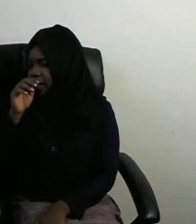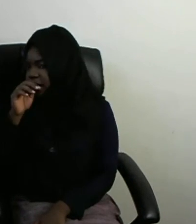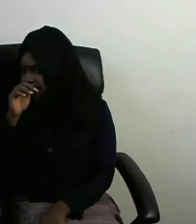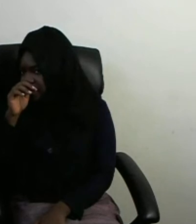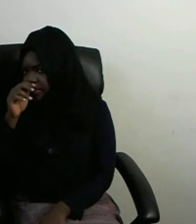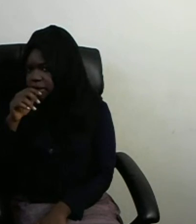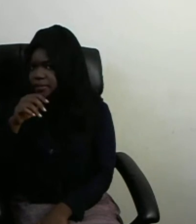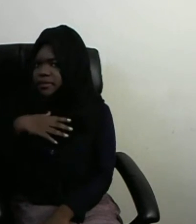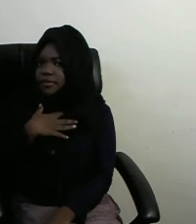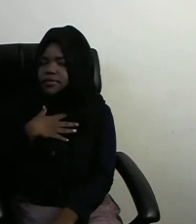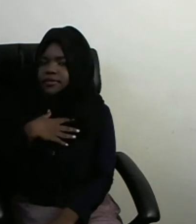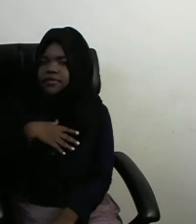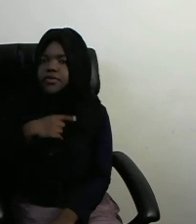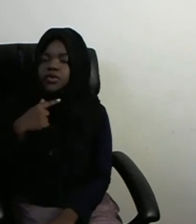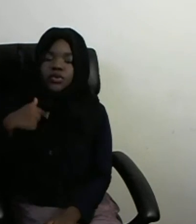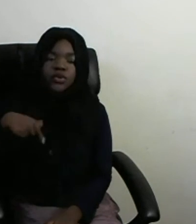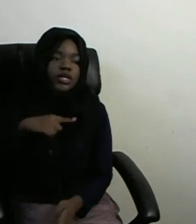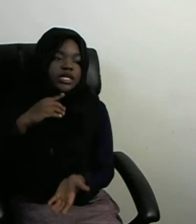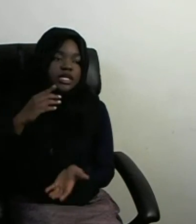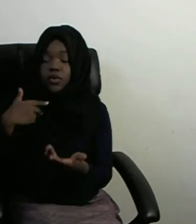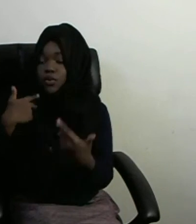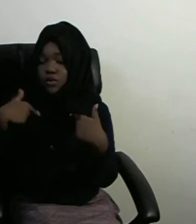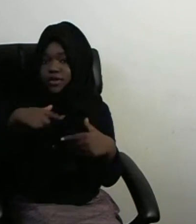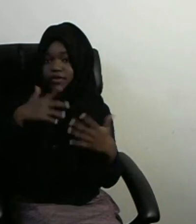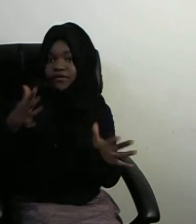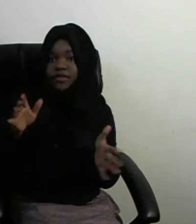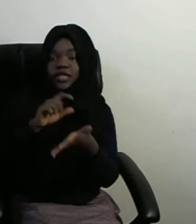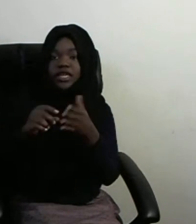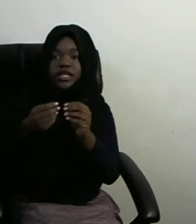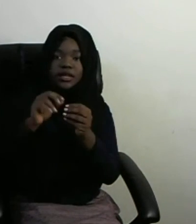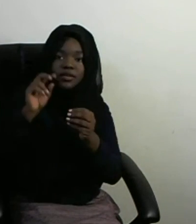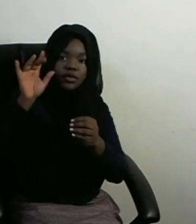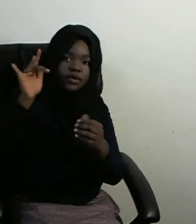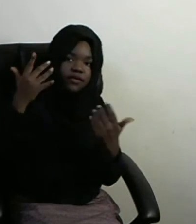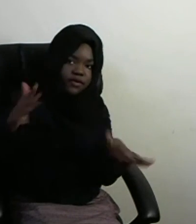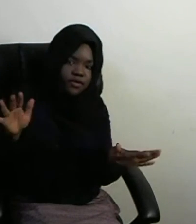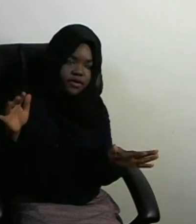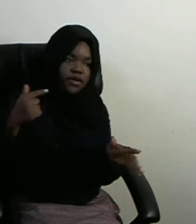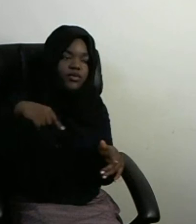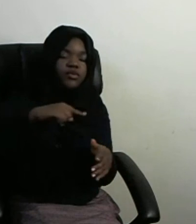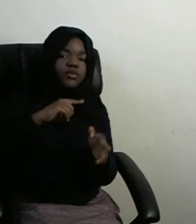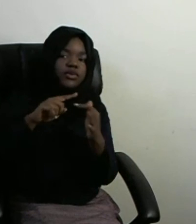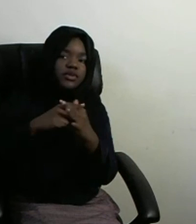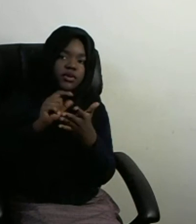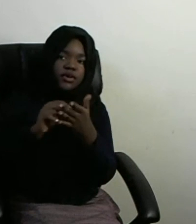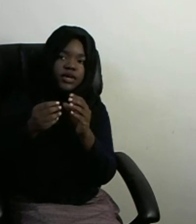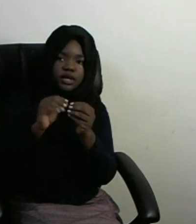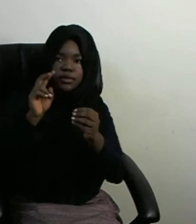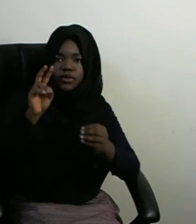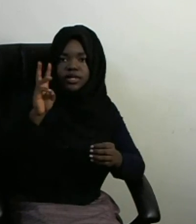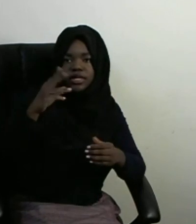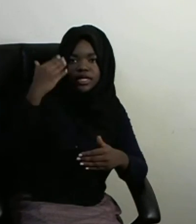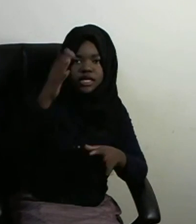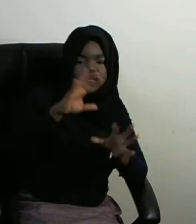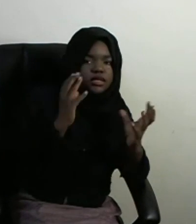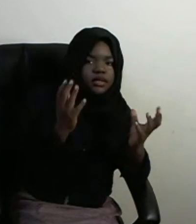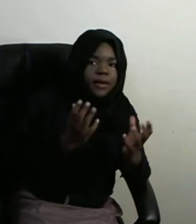And what ayah did we stop at? We finished ayah 25 and we'll start with ayah 26.